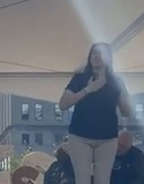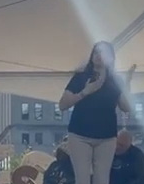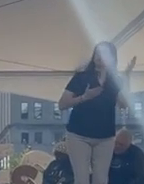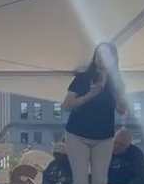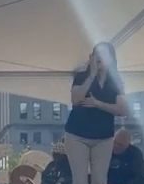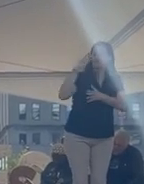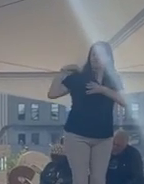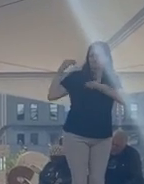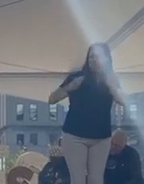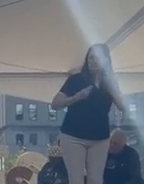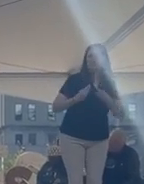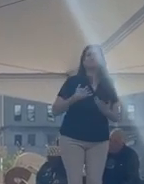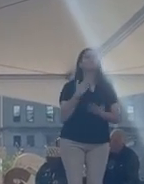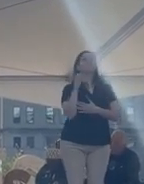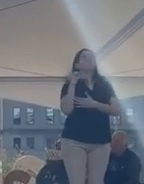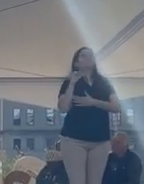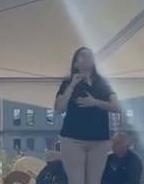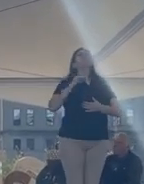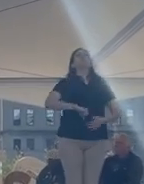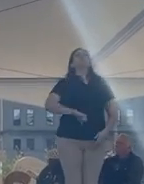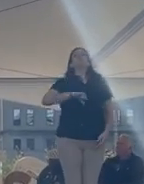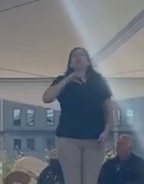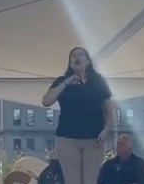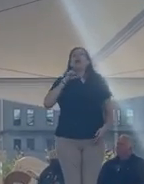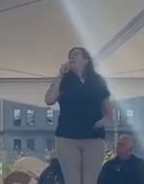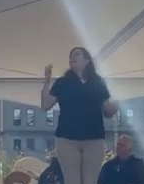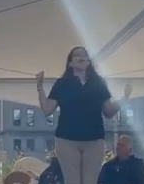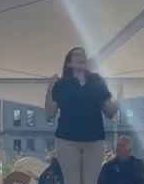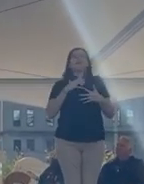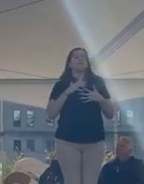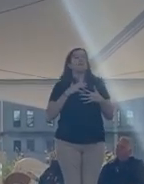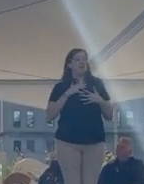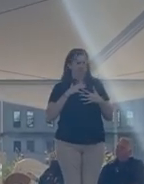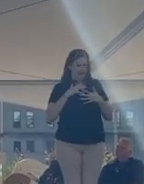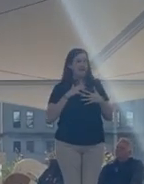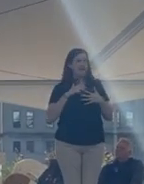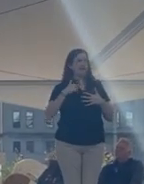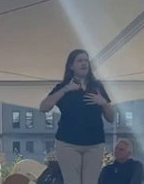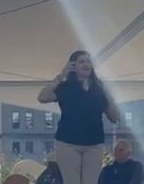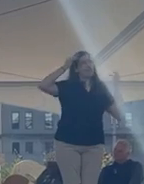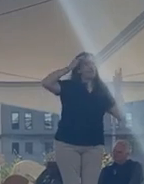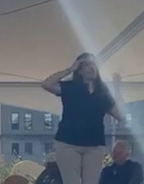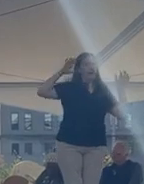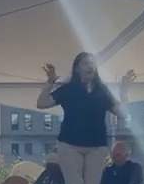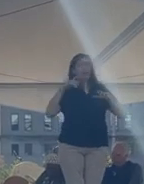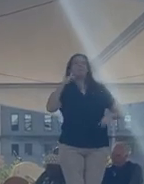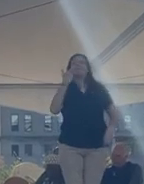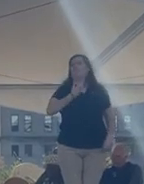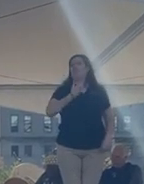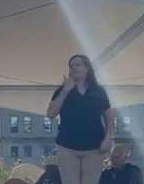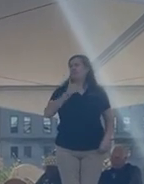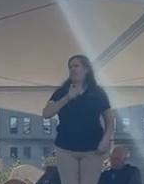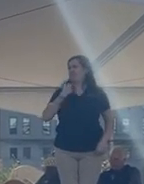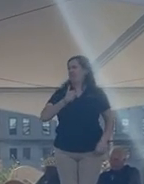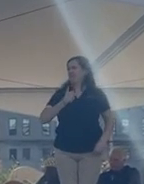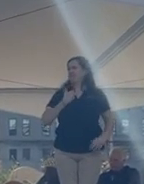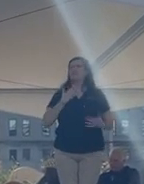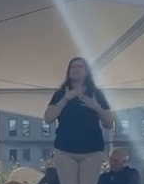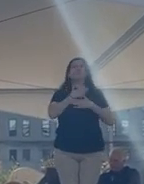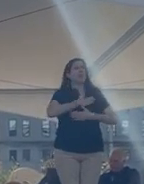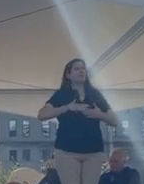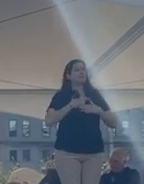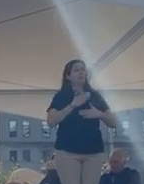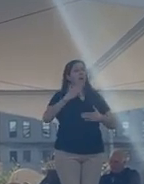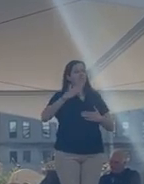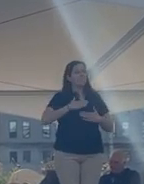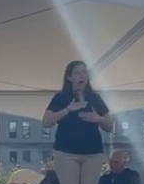heritage, to hold up my head, proud and unafraid, to think and act for myself, enjoy the